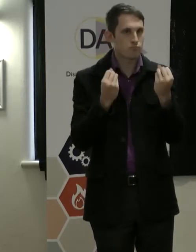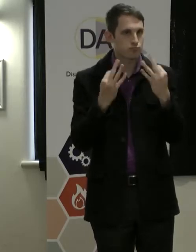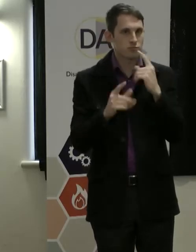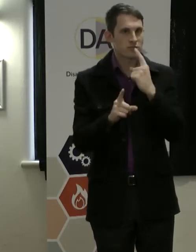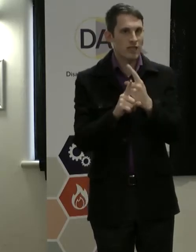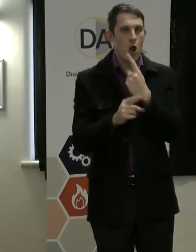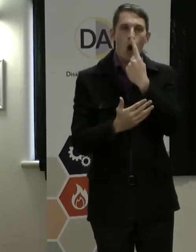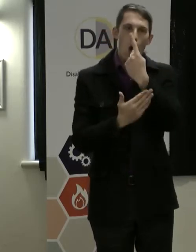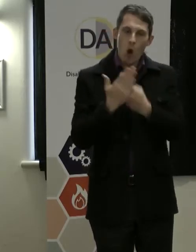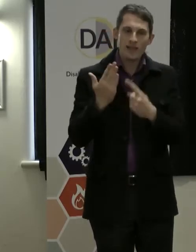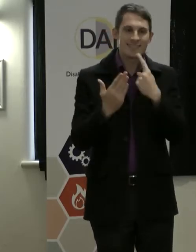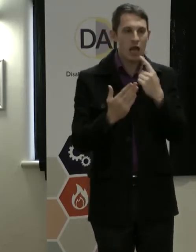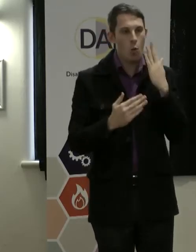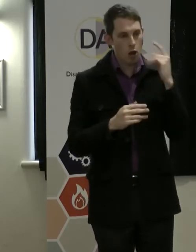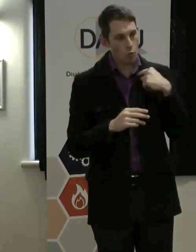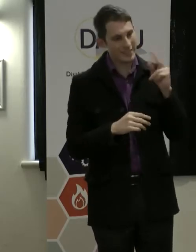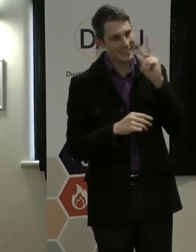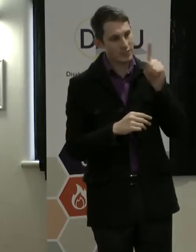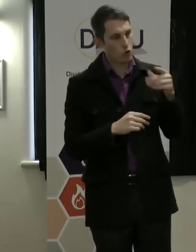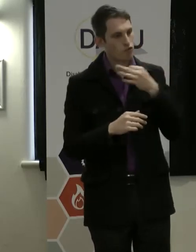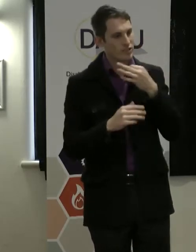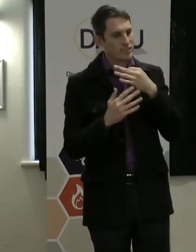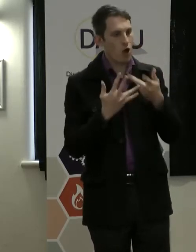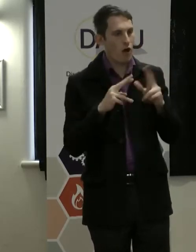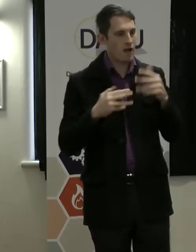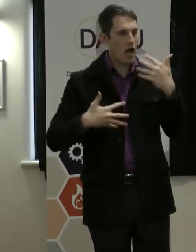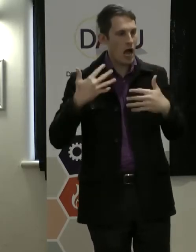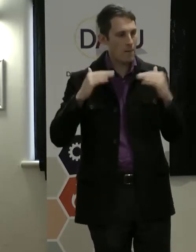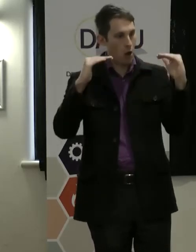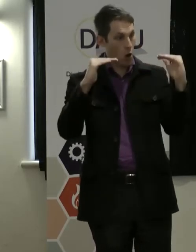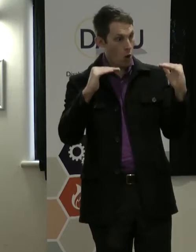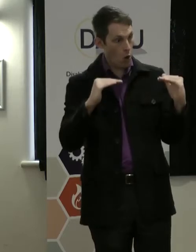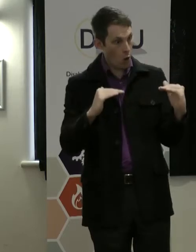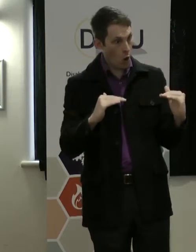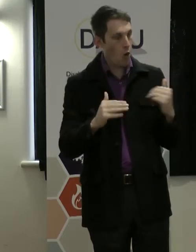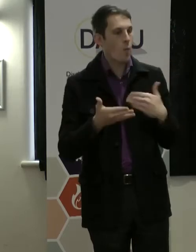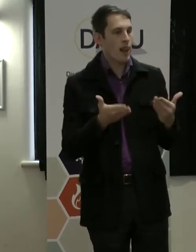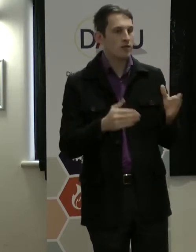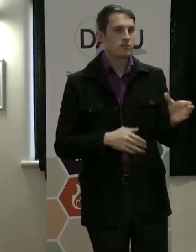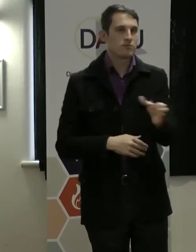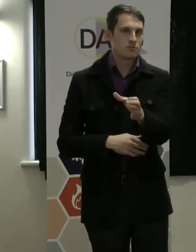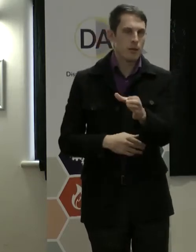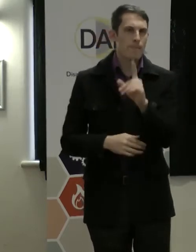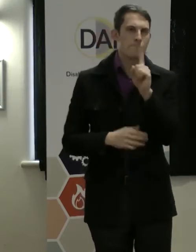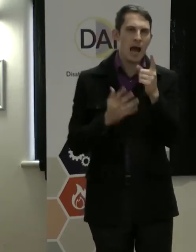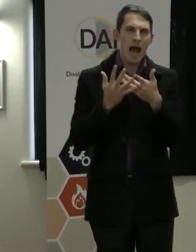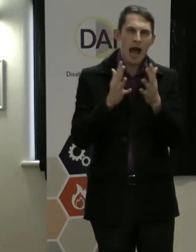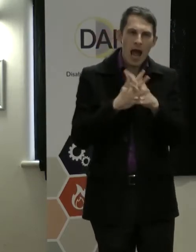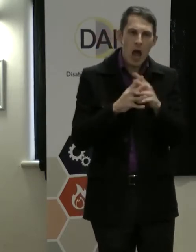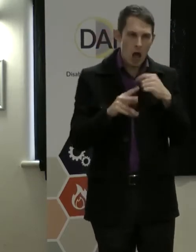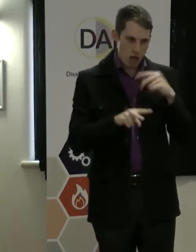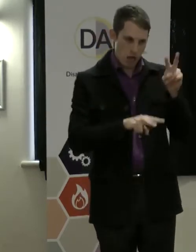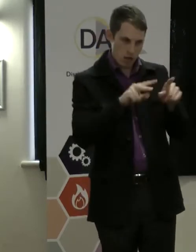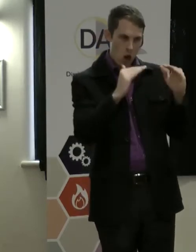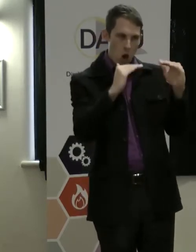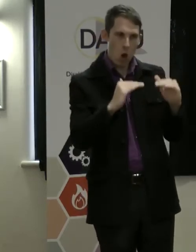be lowered, then we will let you back into the community. Of course, how do you deem risk of harm to be lowered if you're